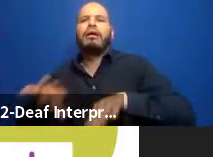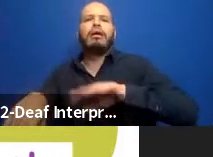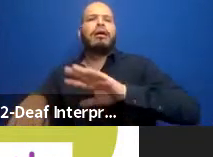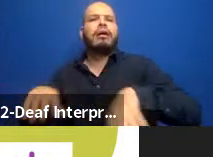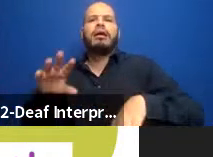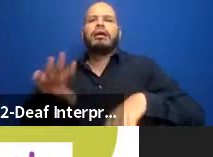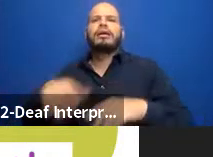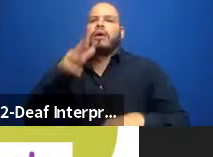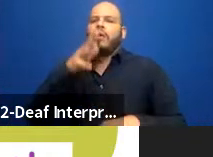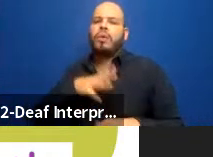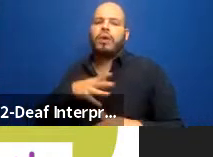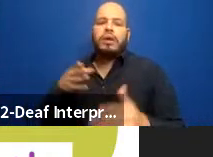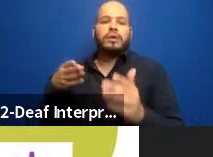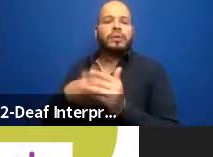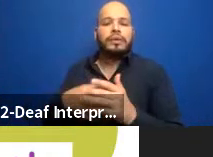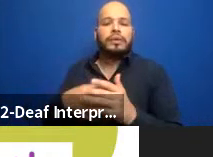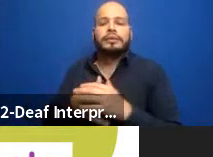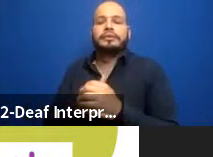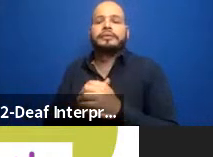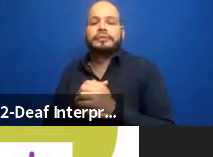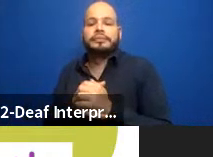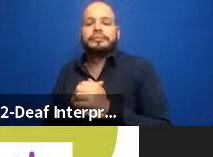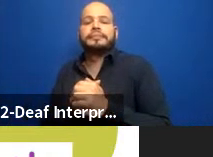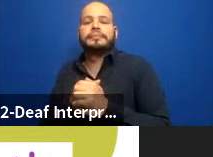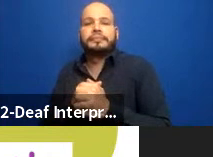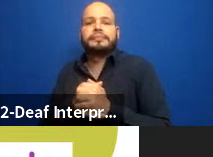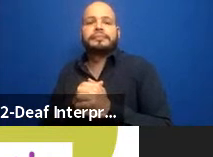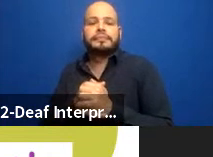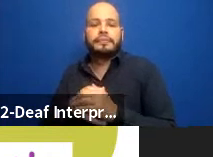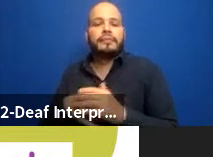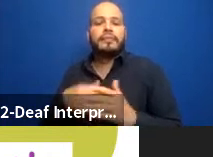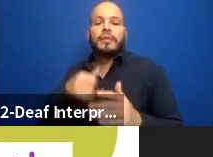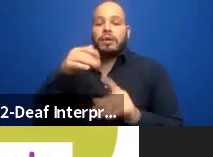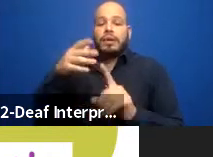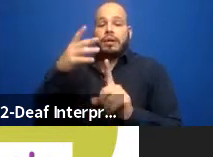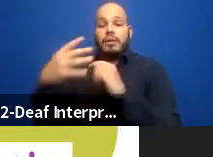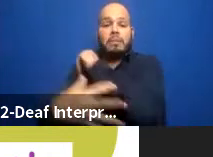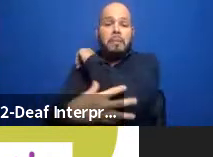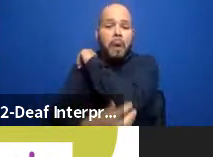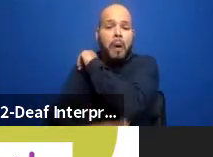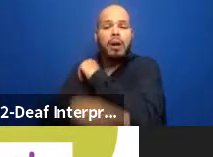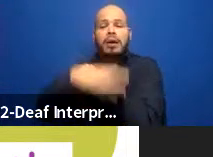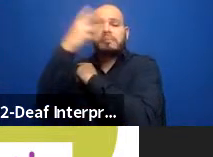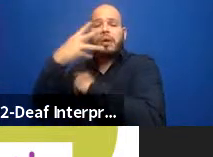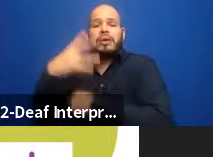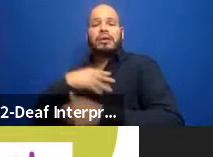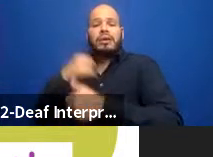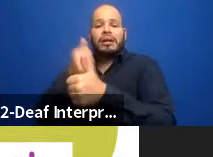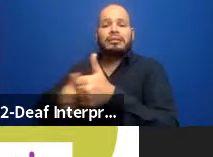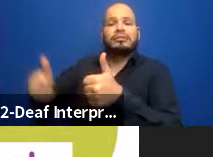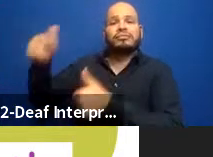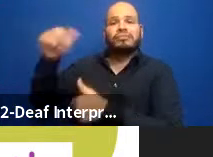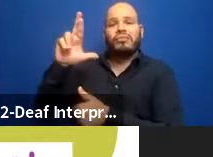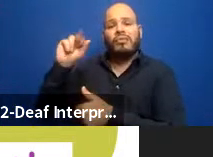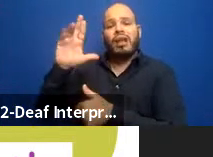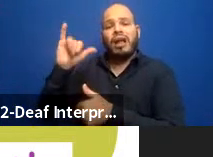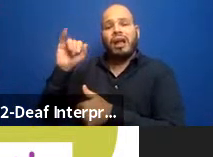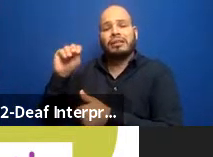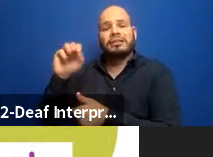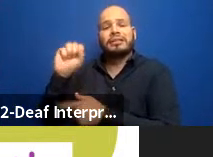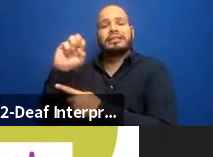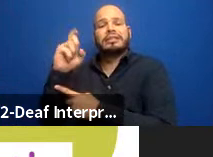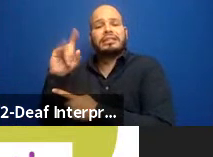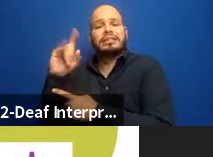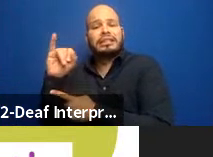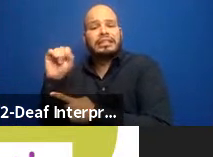homophobia, and other truly ugly things in this truly beautiful world. I stand with those who continue to be